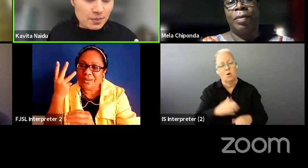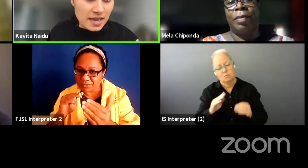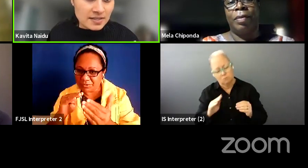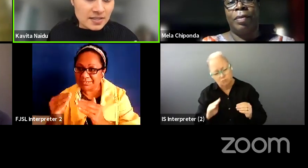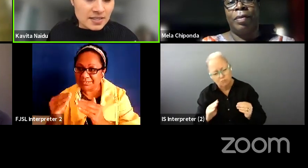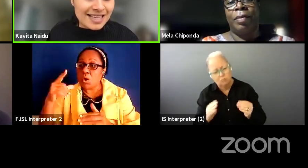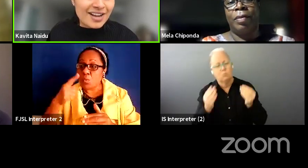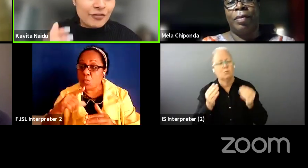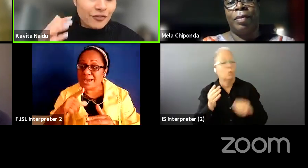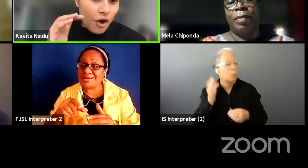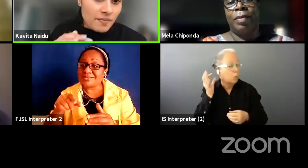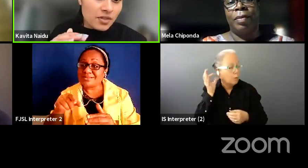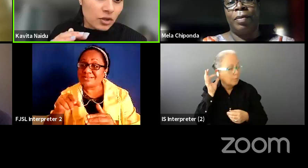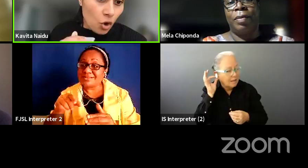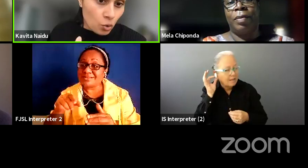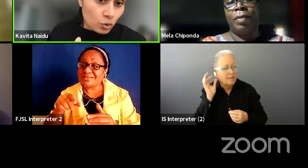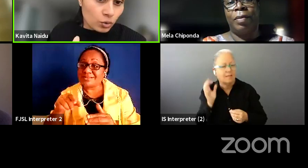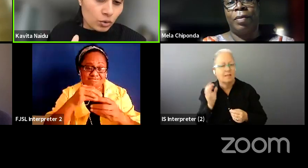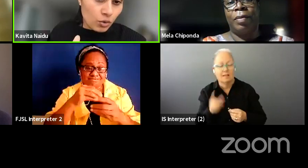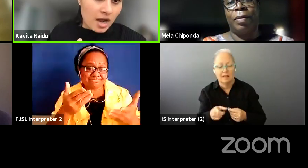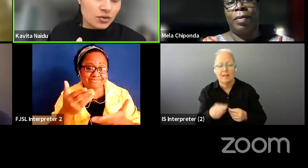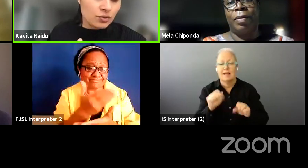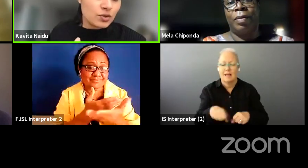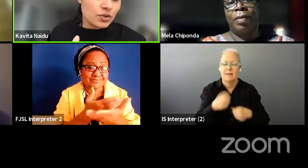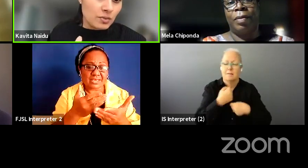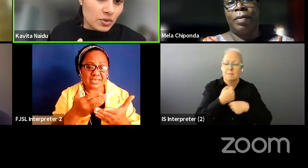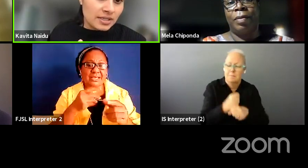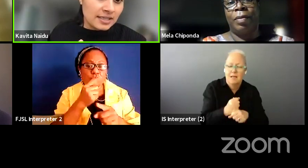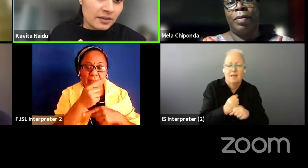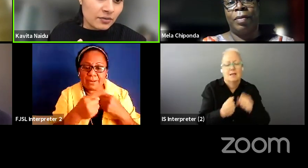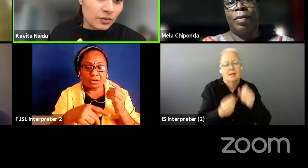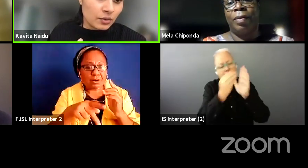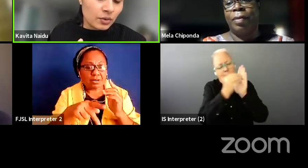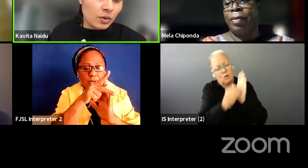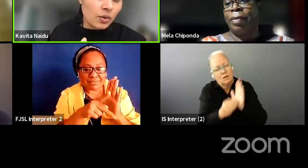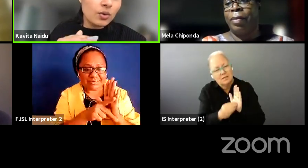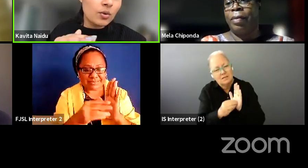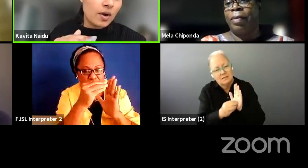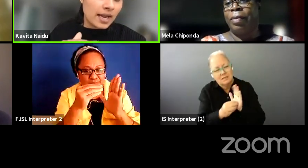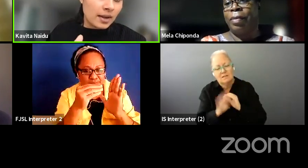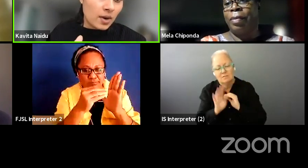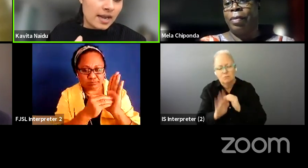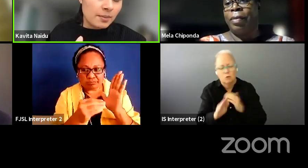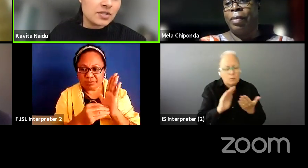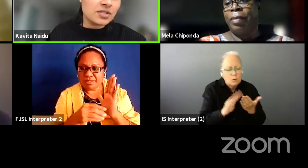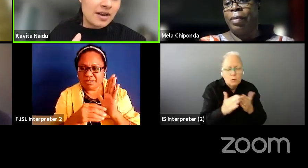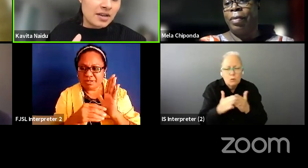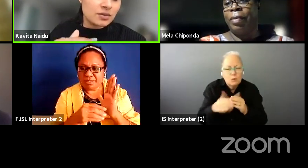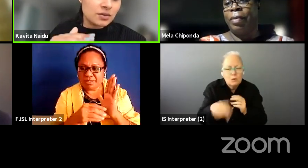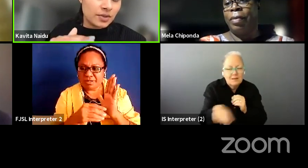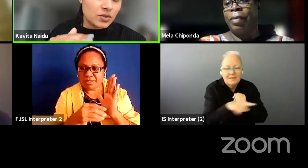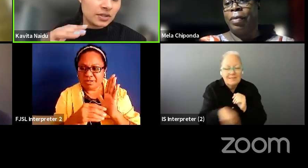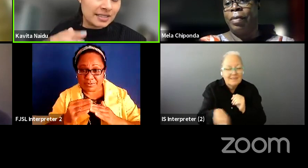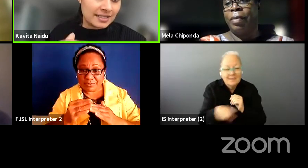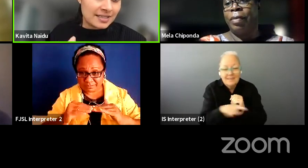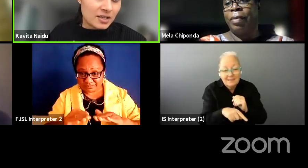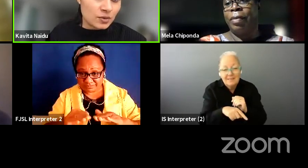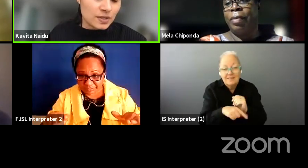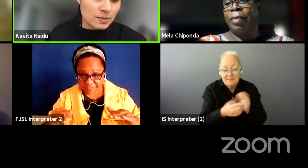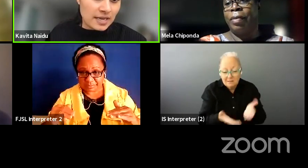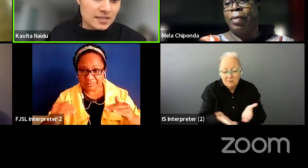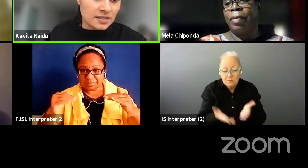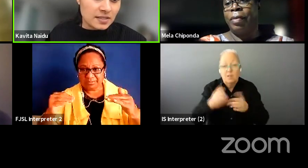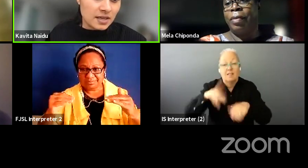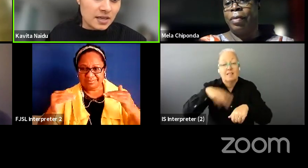making spaces from the local grassroots community level all the way up into national, regional, and